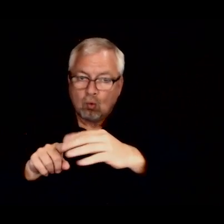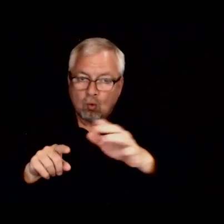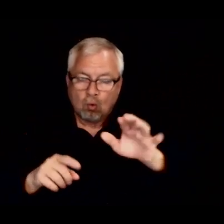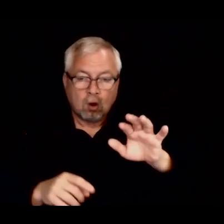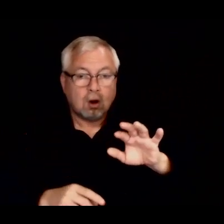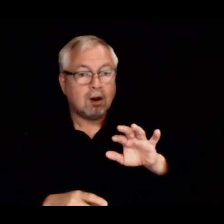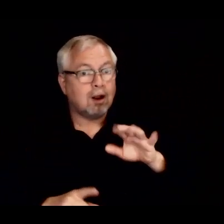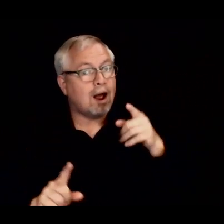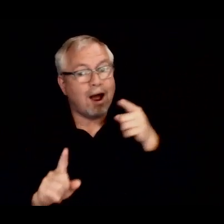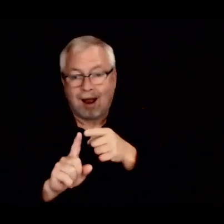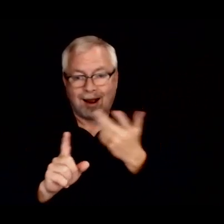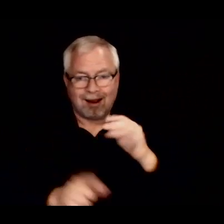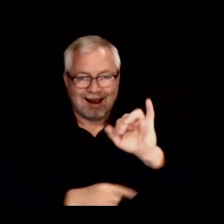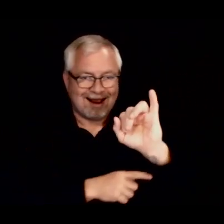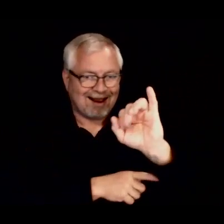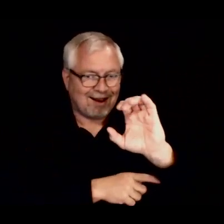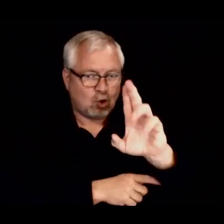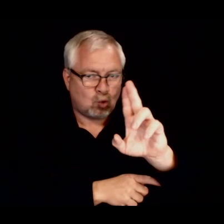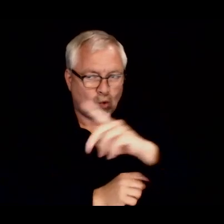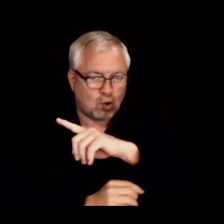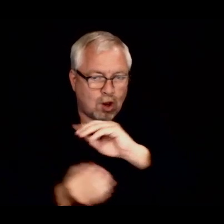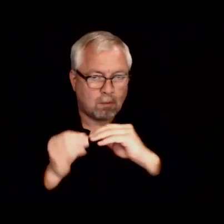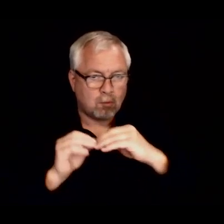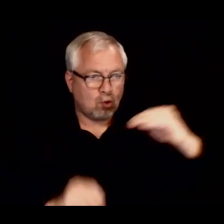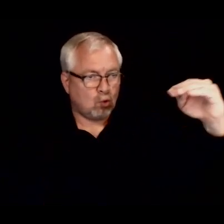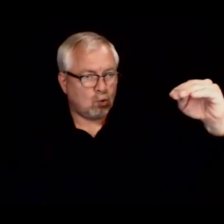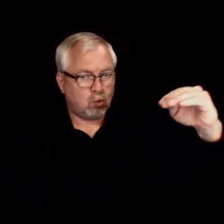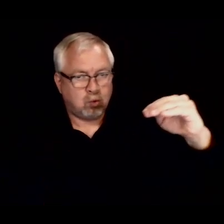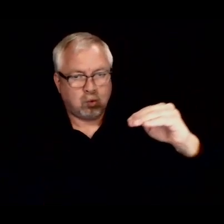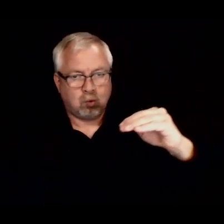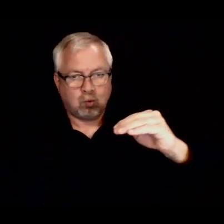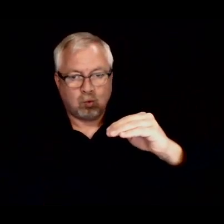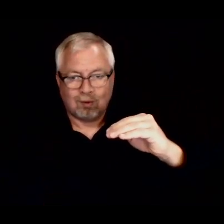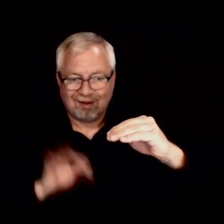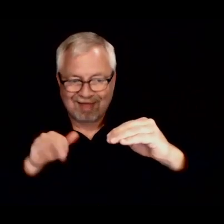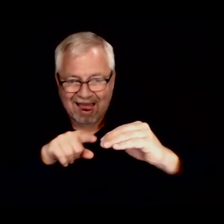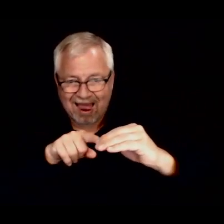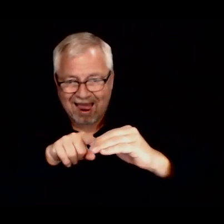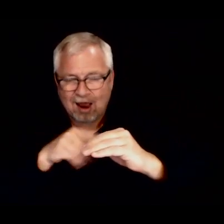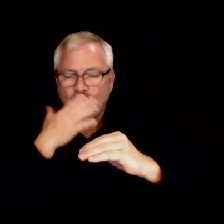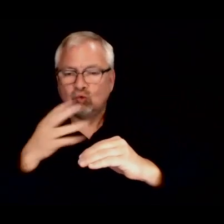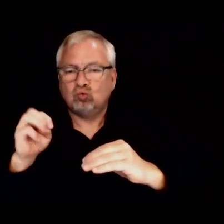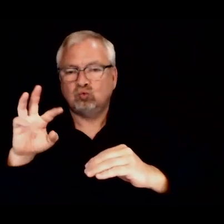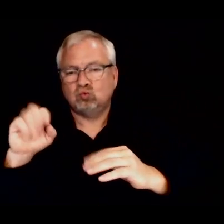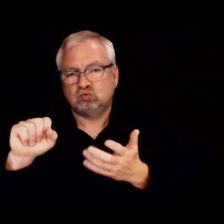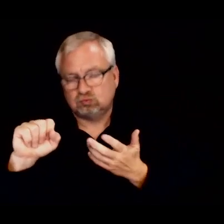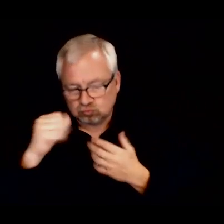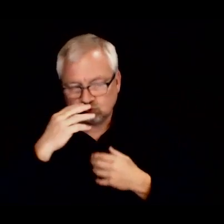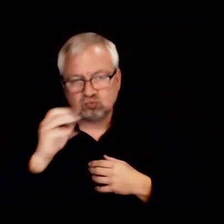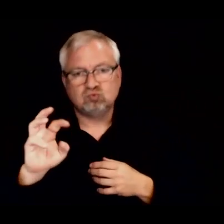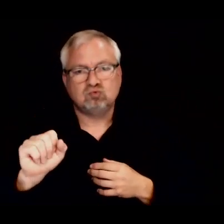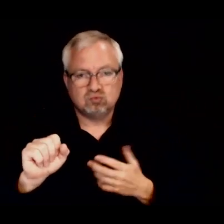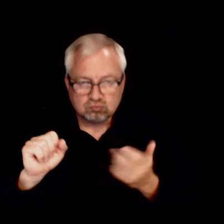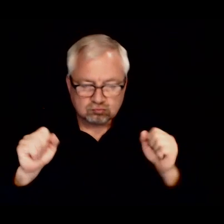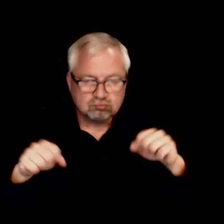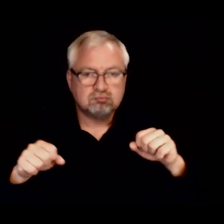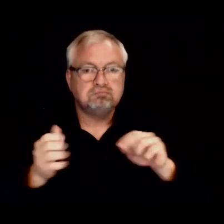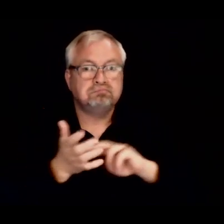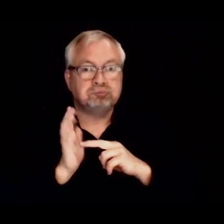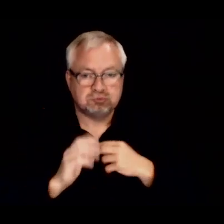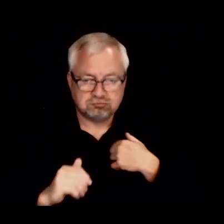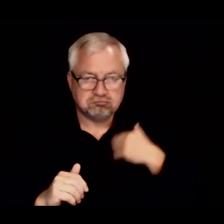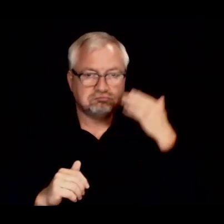So that is good to see. We know that there is indeed, a lag time between exposure and people developing